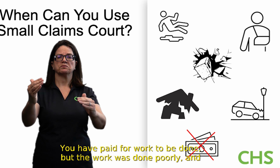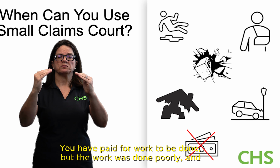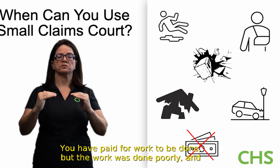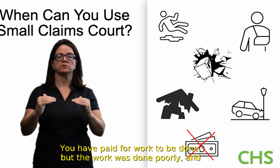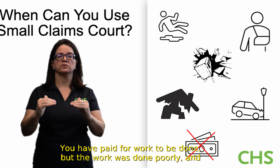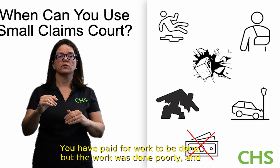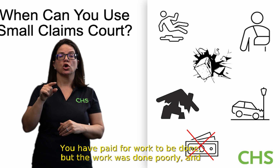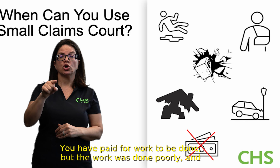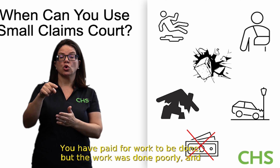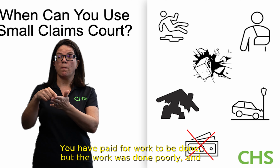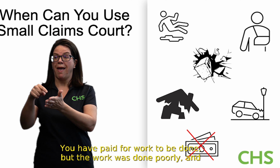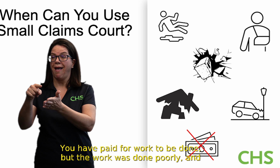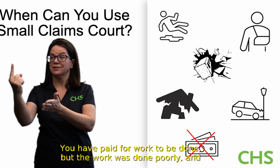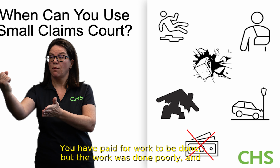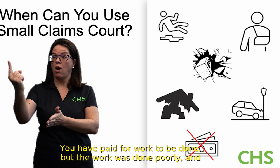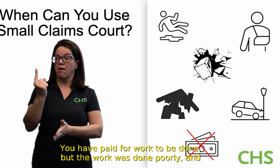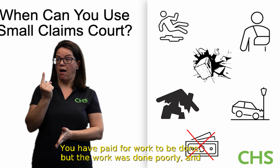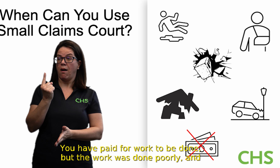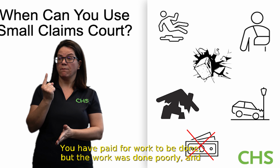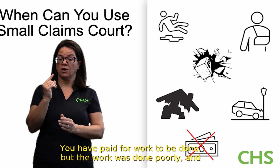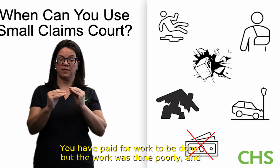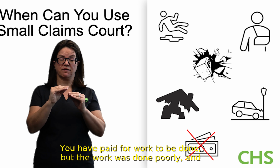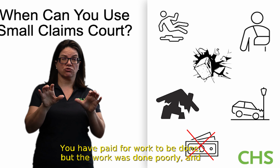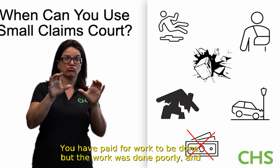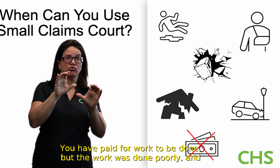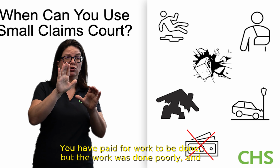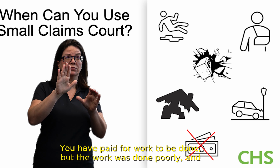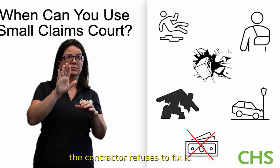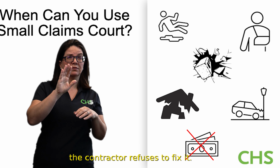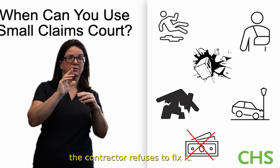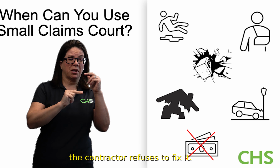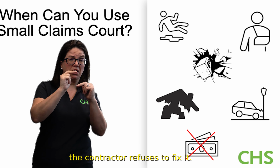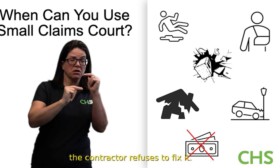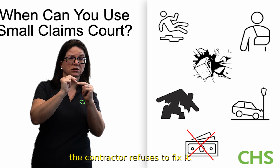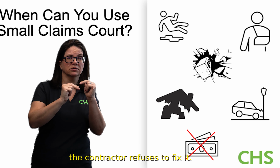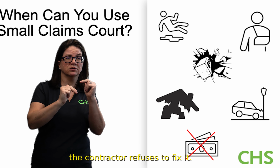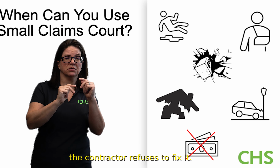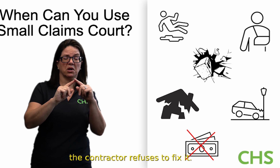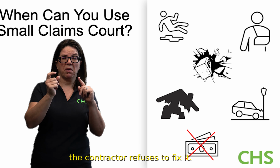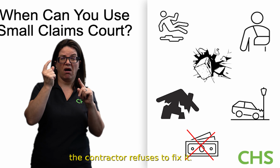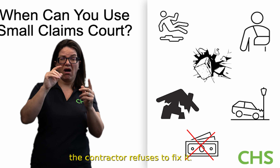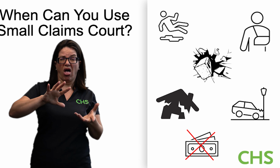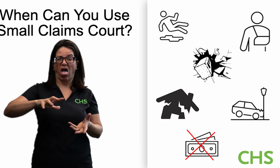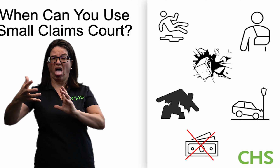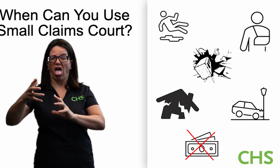You have paid for work to be done, but the work was done poorly and the contractor refuses to fix it.